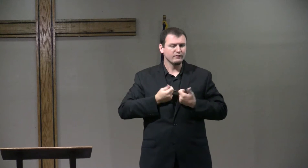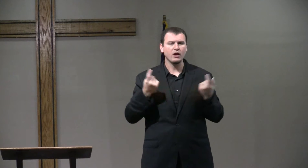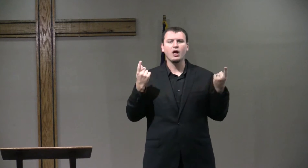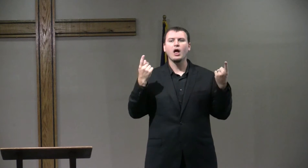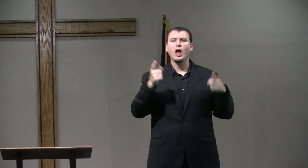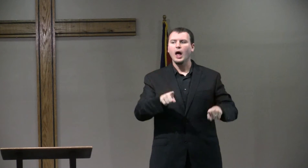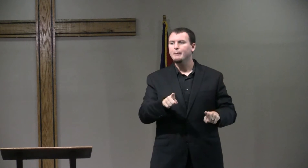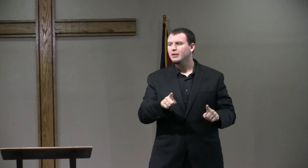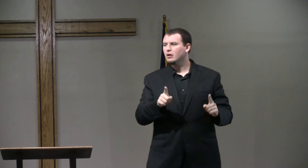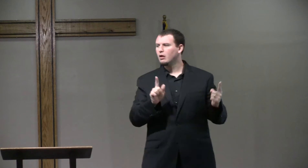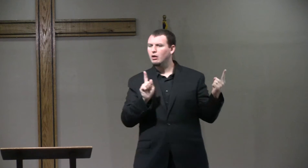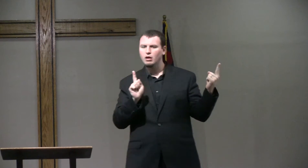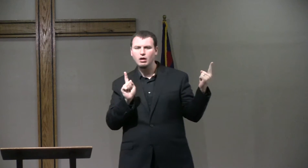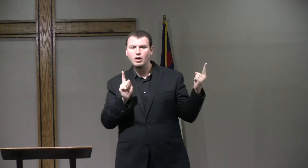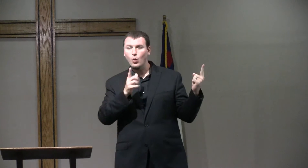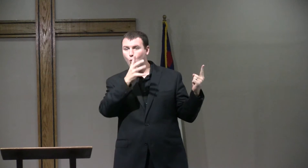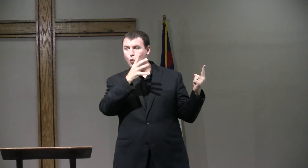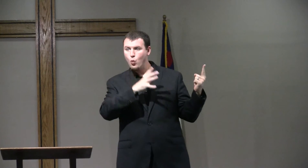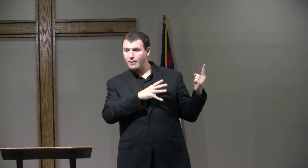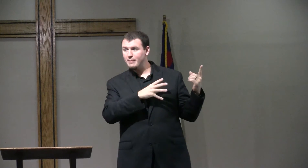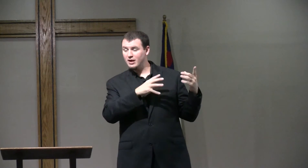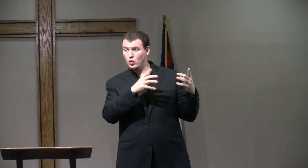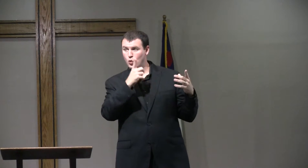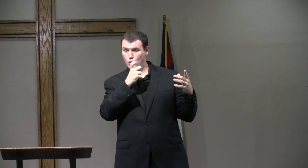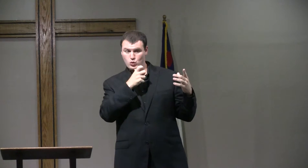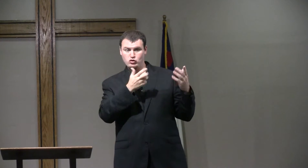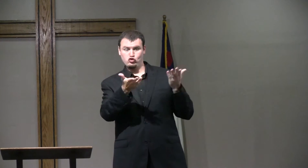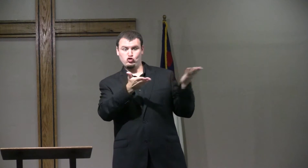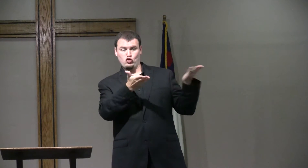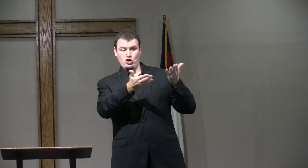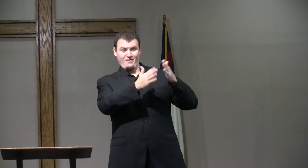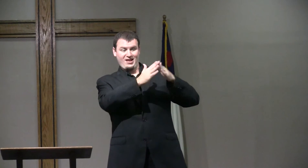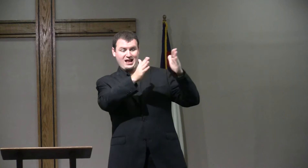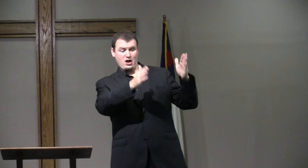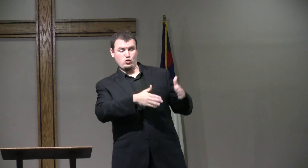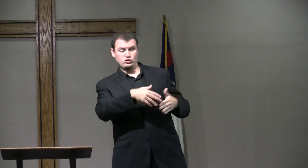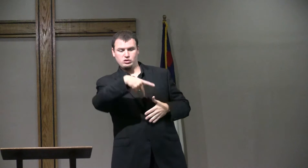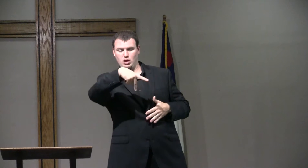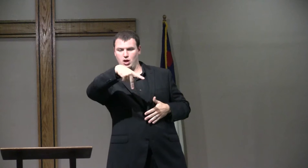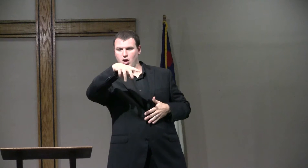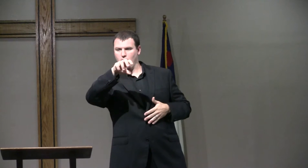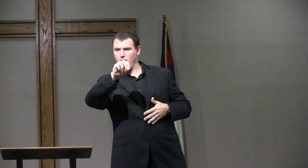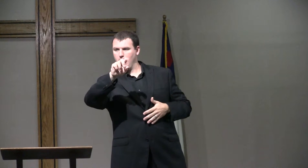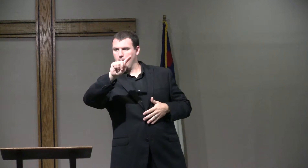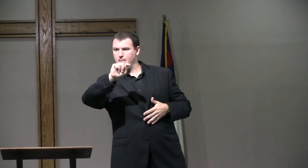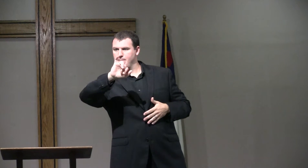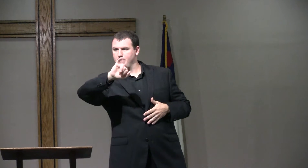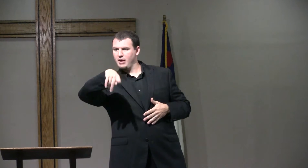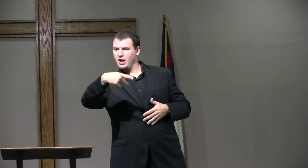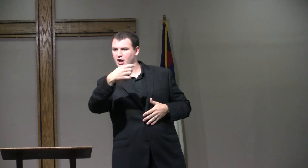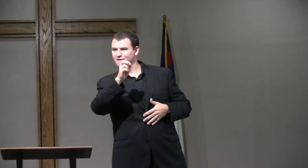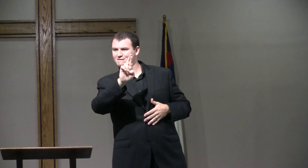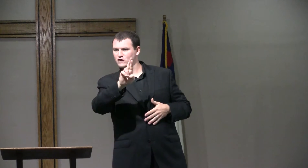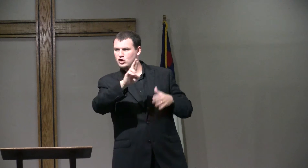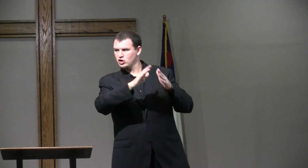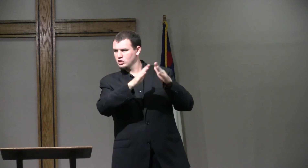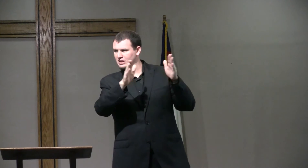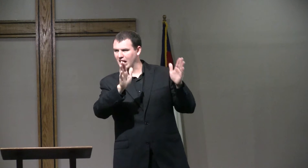He had the coat of many colors. And about Joseph, he was working in Potiphar's house.